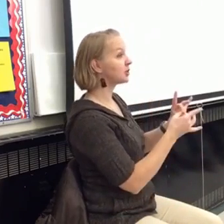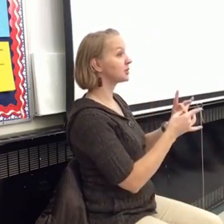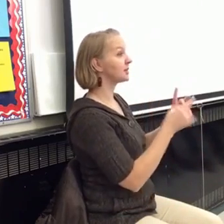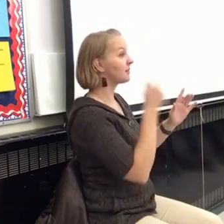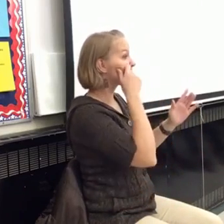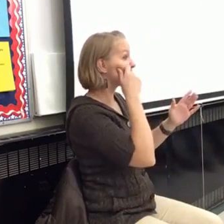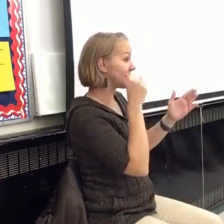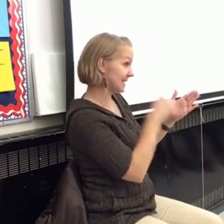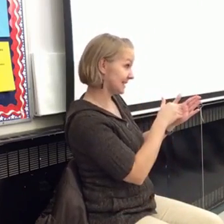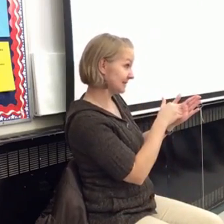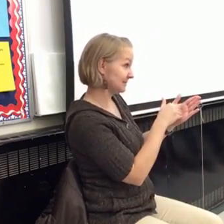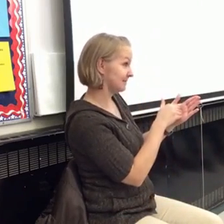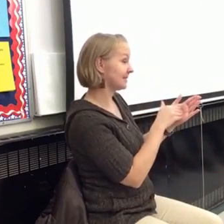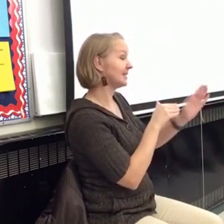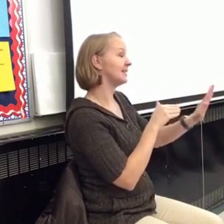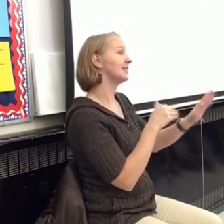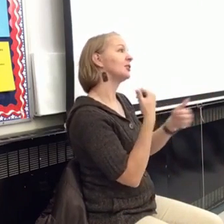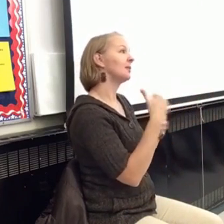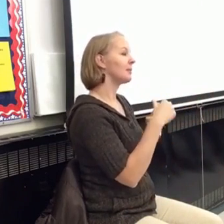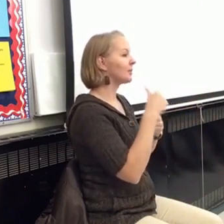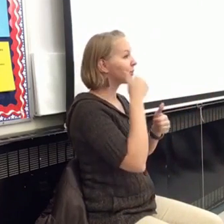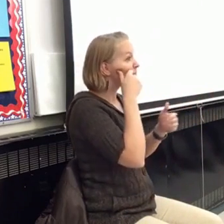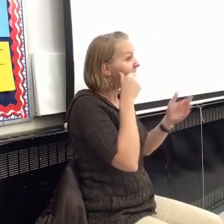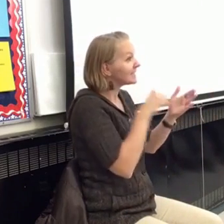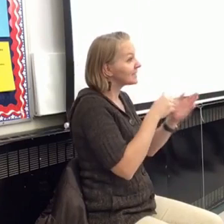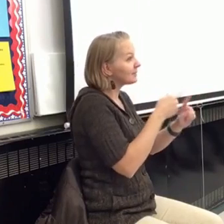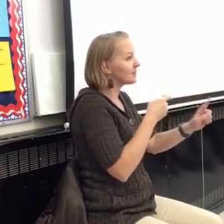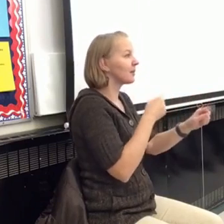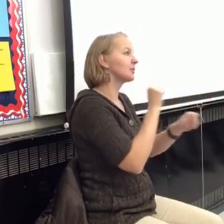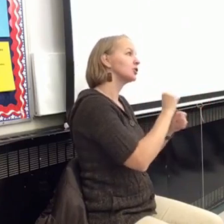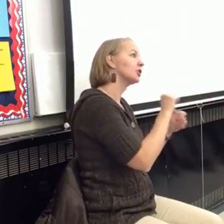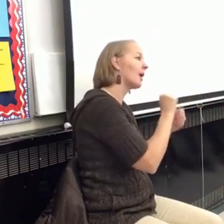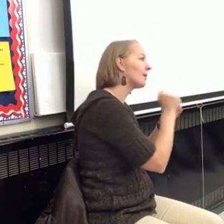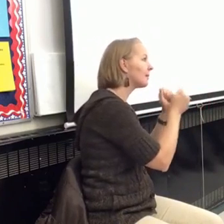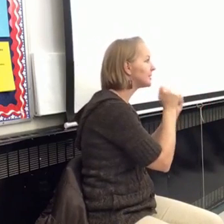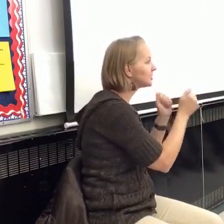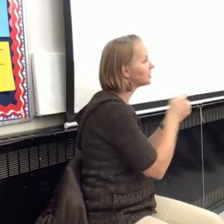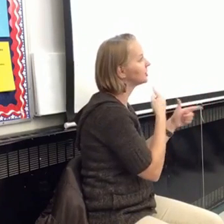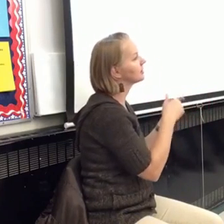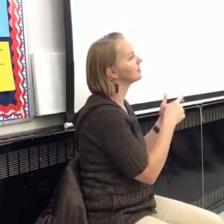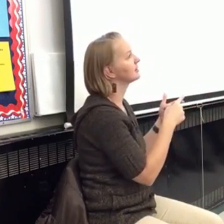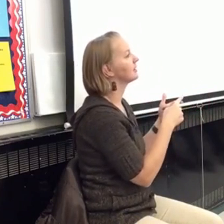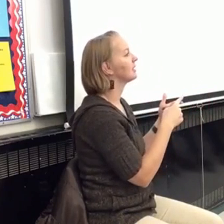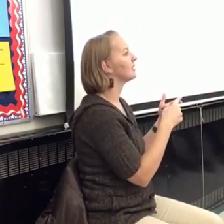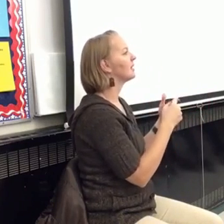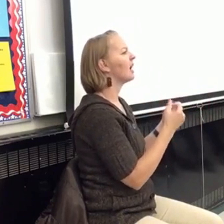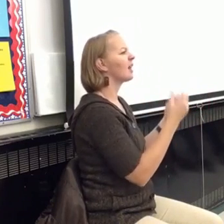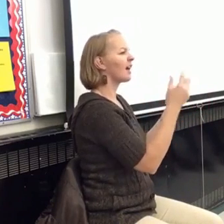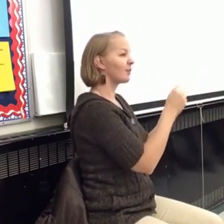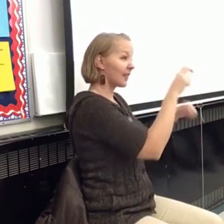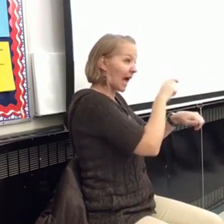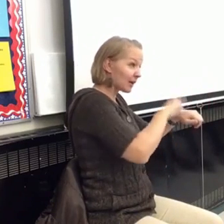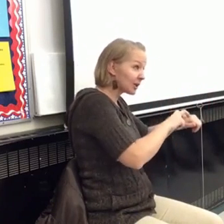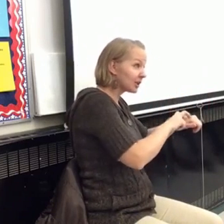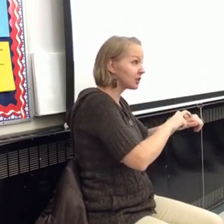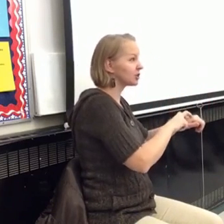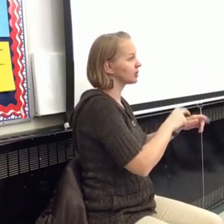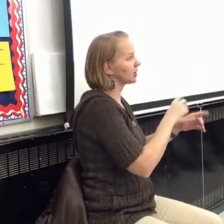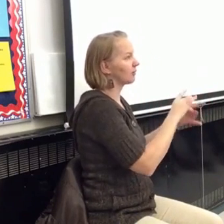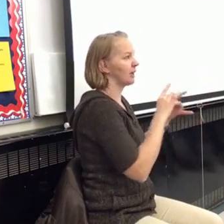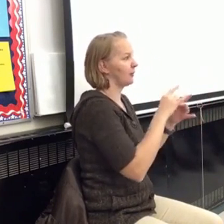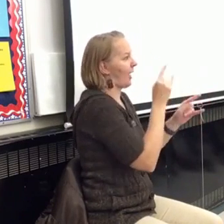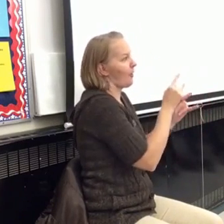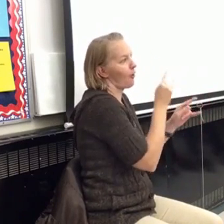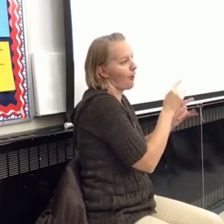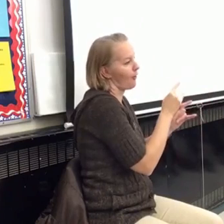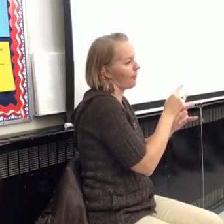racism part, okay, so remember, racism is going to come from job competition. A lot of the ones with the Irish are going to have some sort of alcohol because